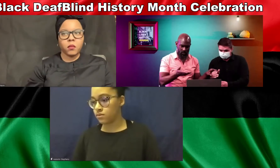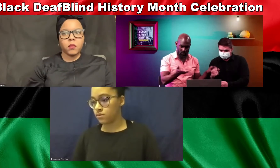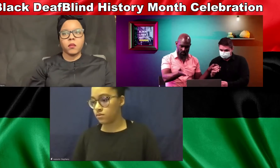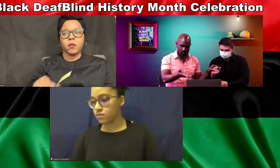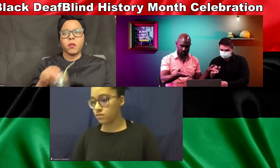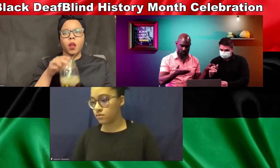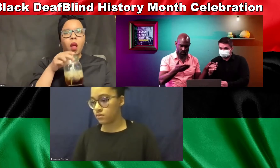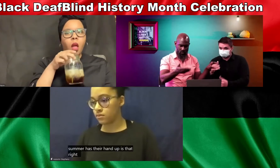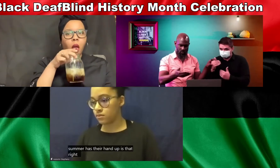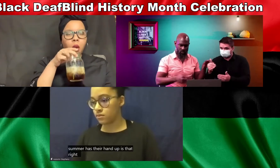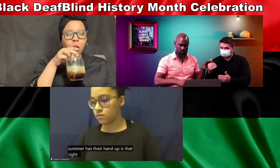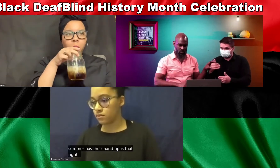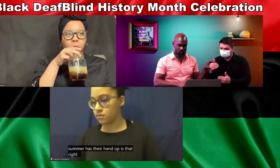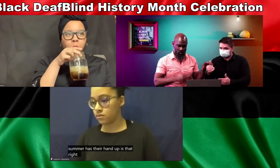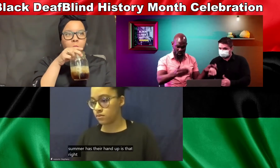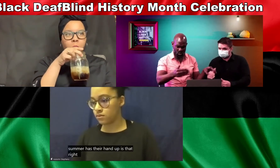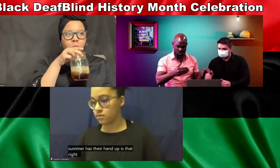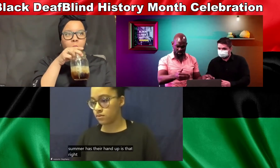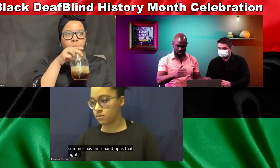This is Coco speaking.